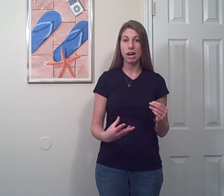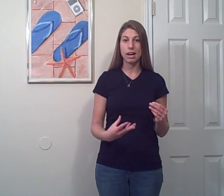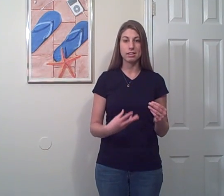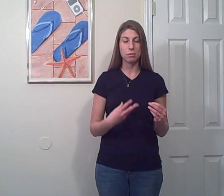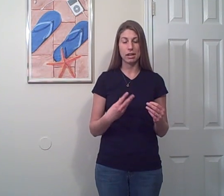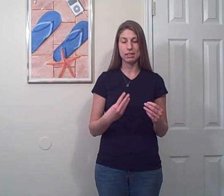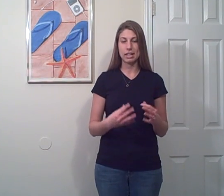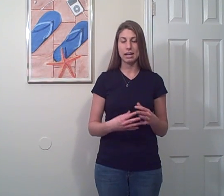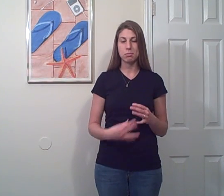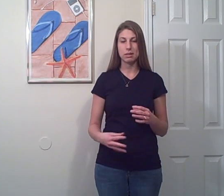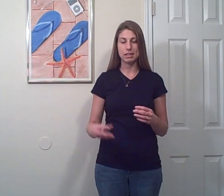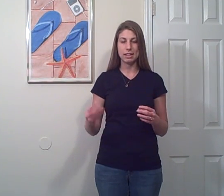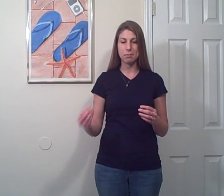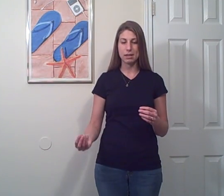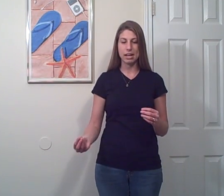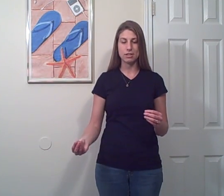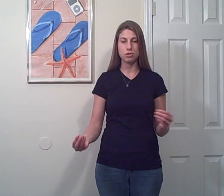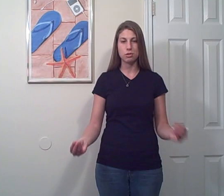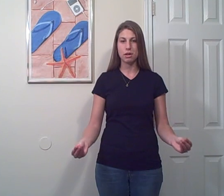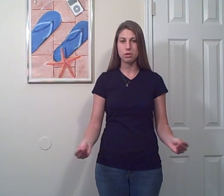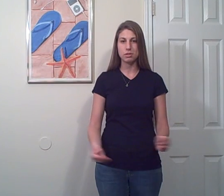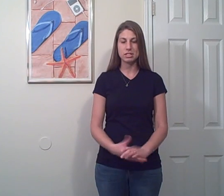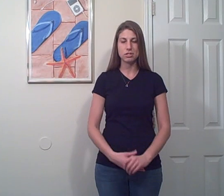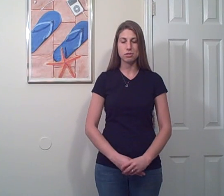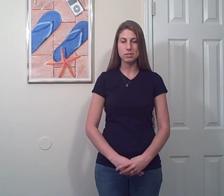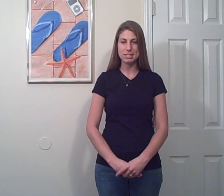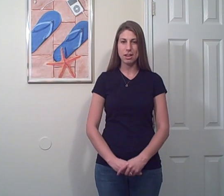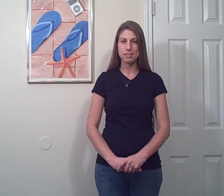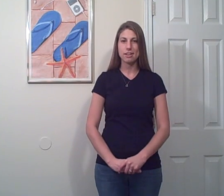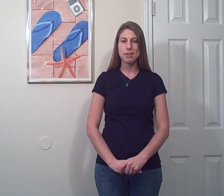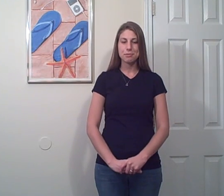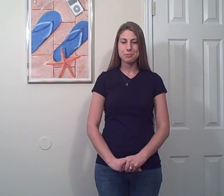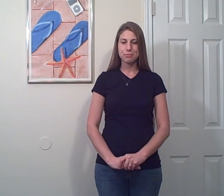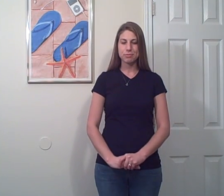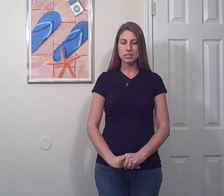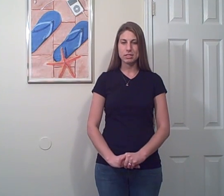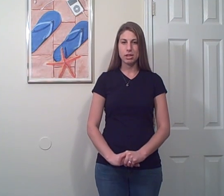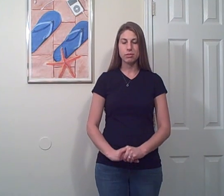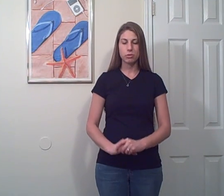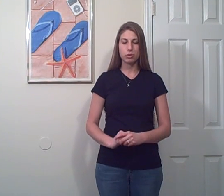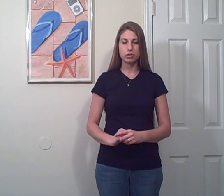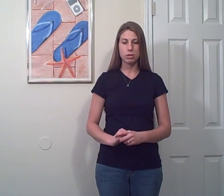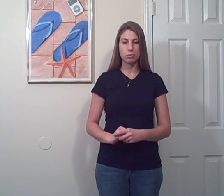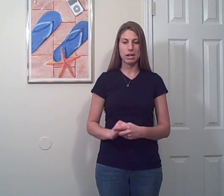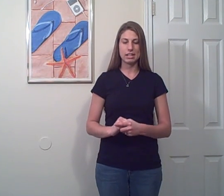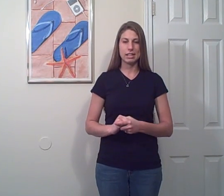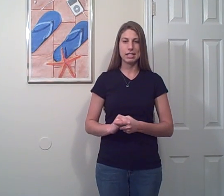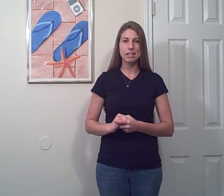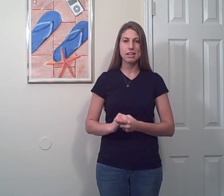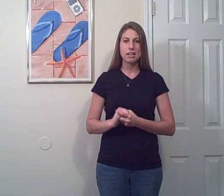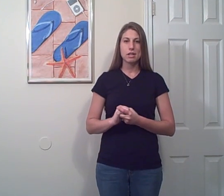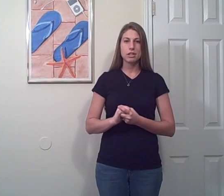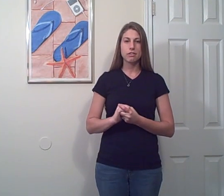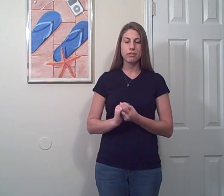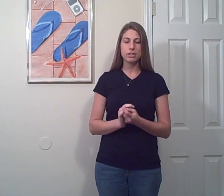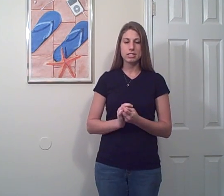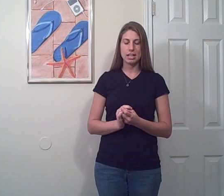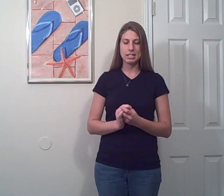lot about that and pick it up as you go through and teach them the song. So we'll jump right in. The first line